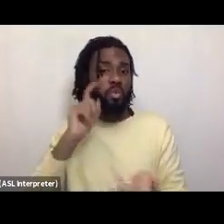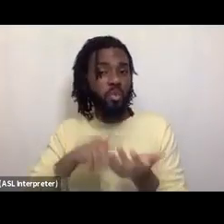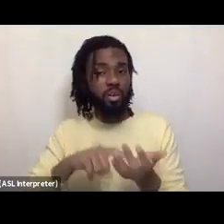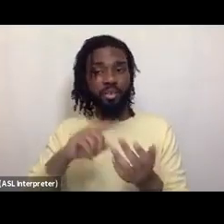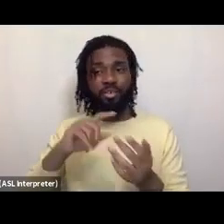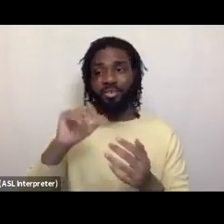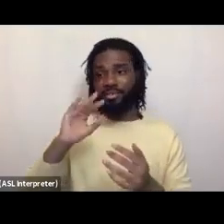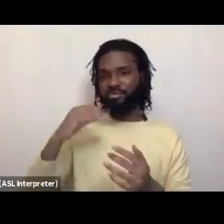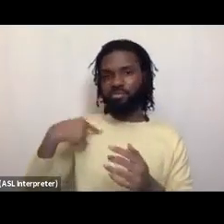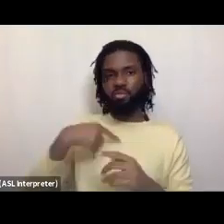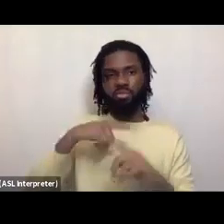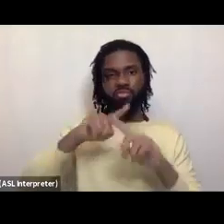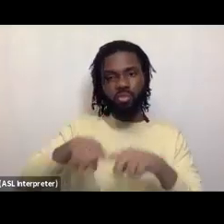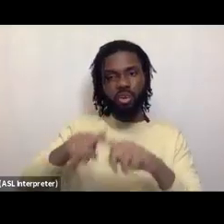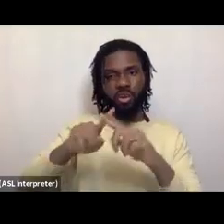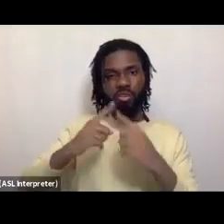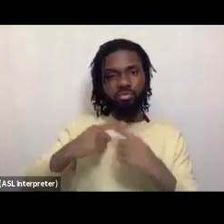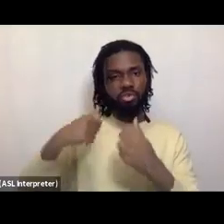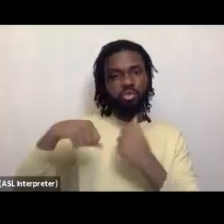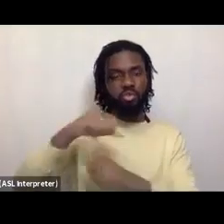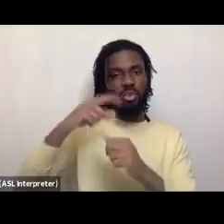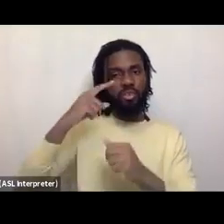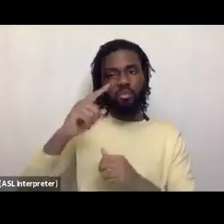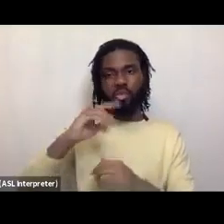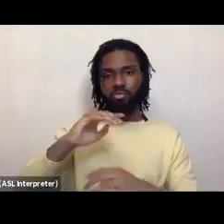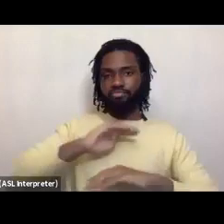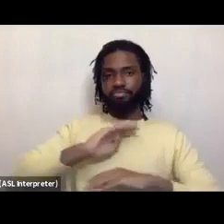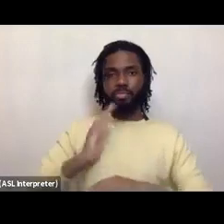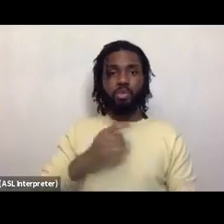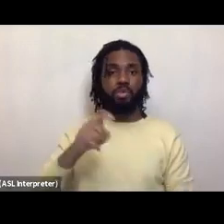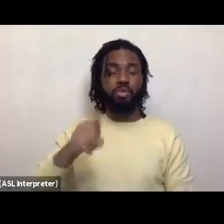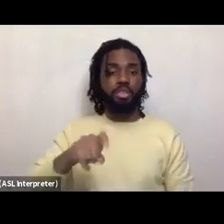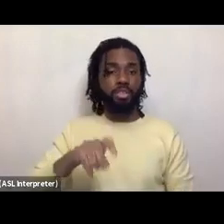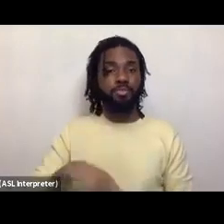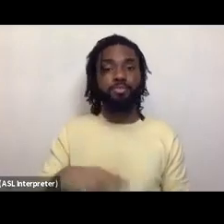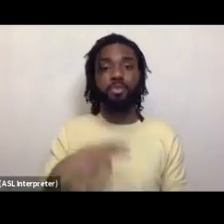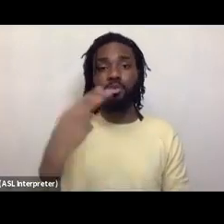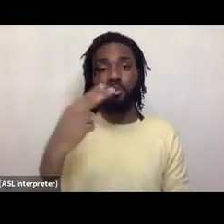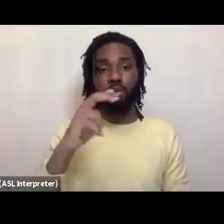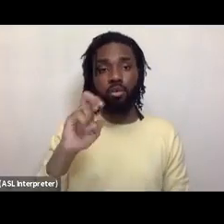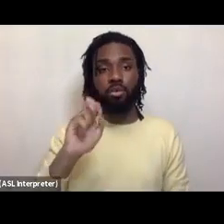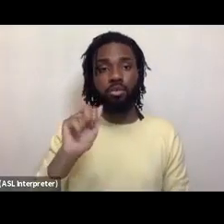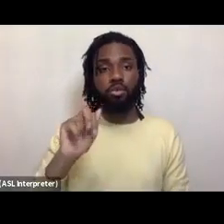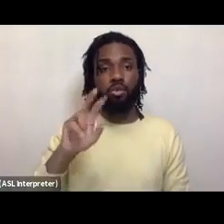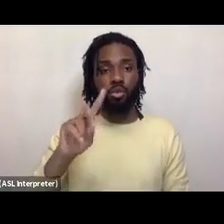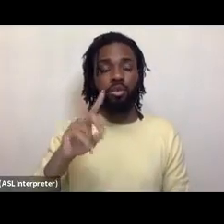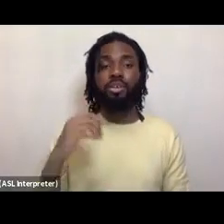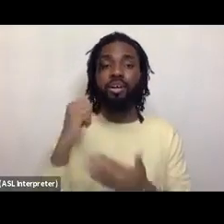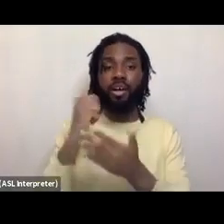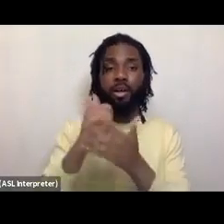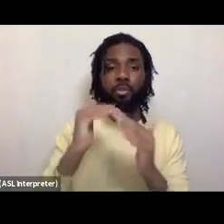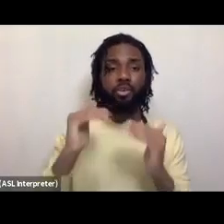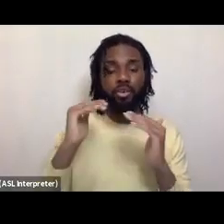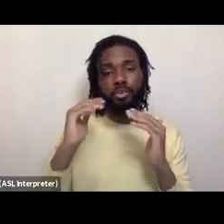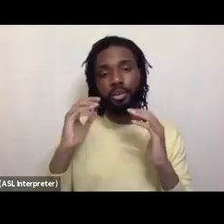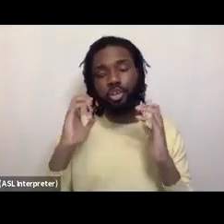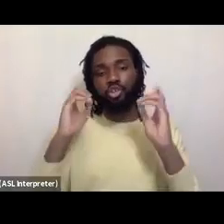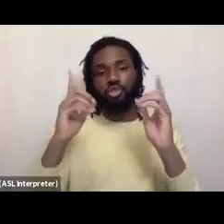for to meet the needs that we have. So HERD, who is helping educate and advance the rights of deaf